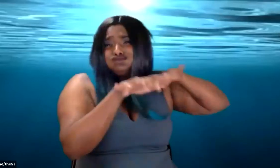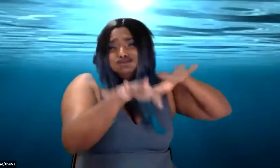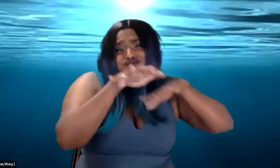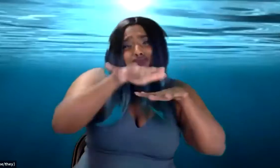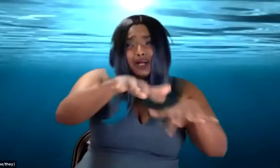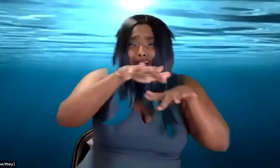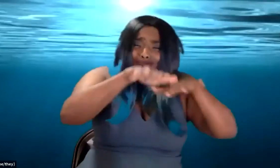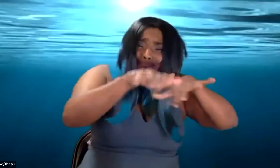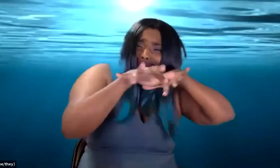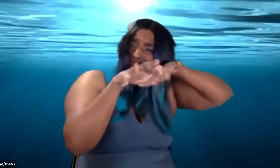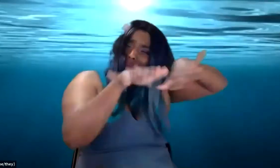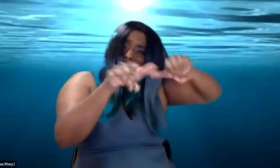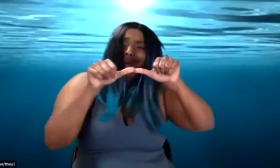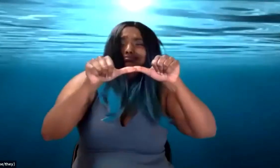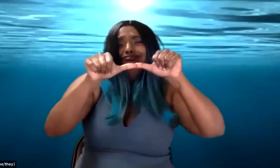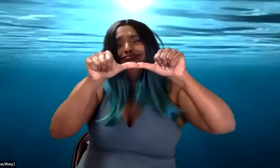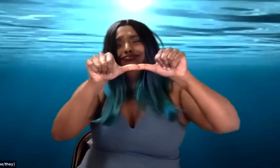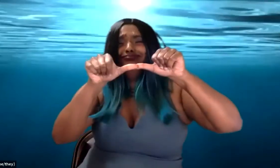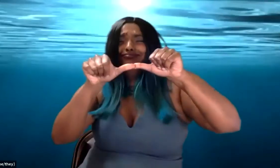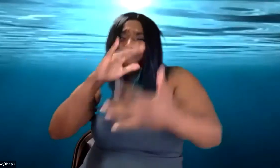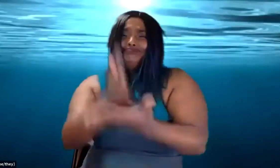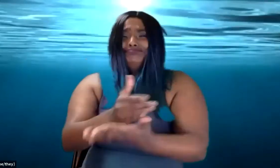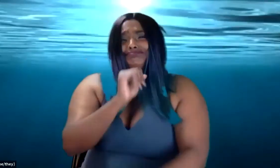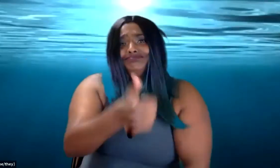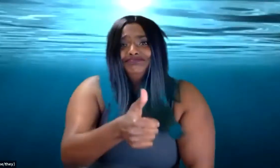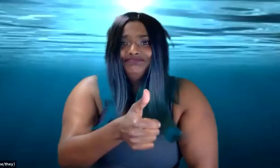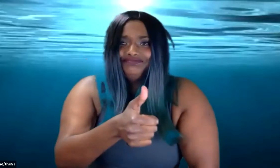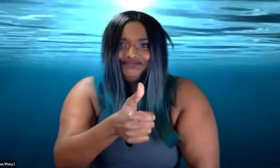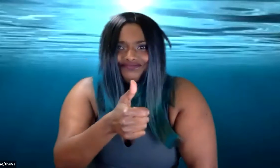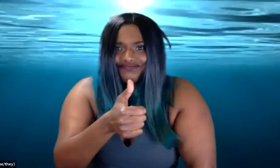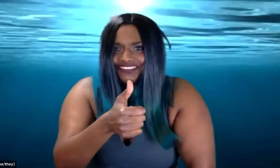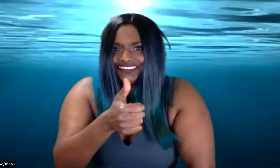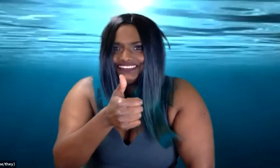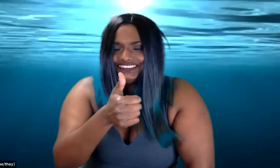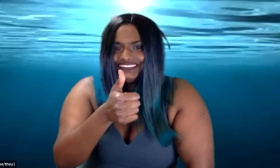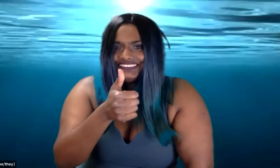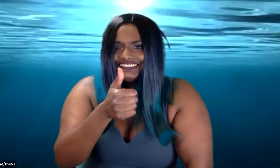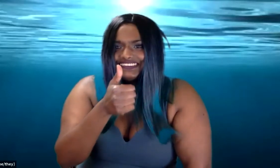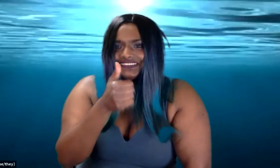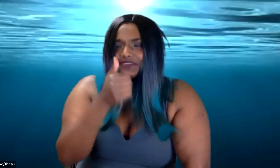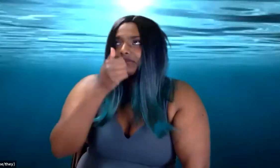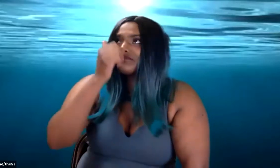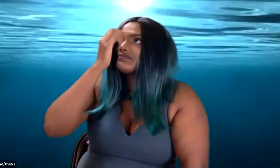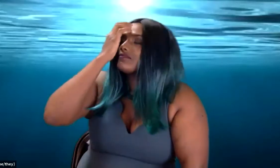others, wide and broad, and it is never ending and it will not stop.